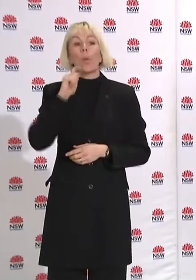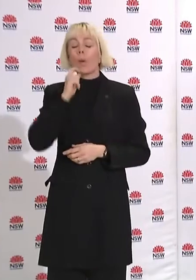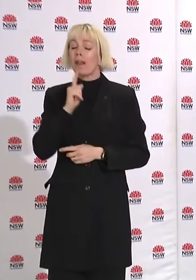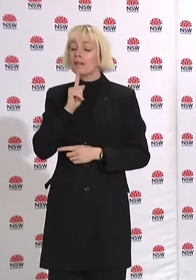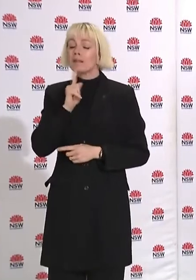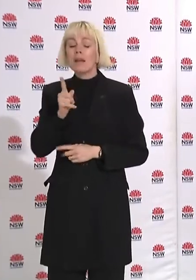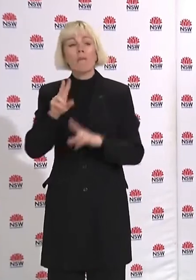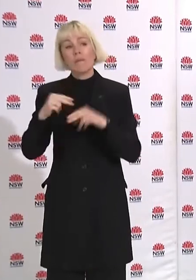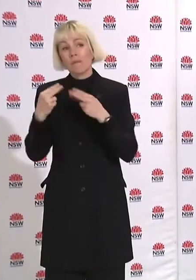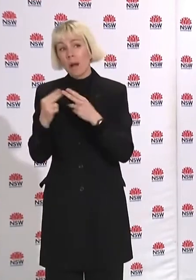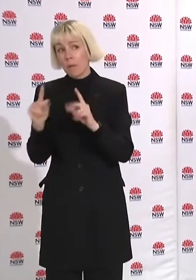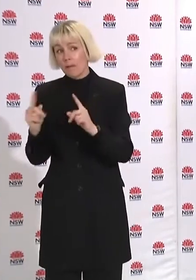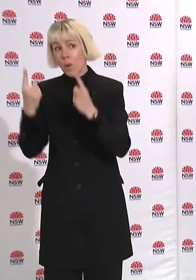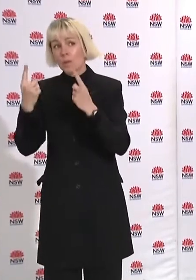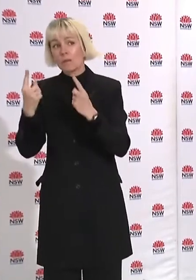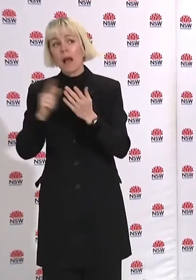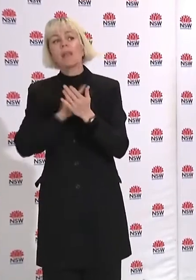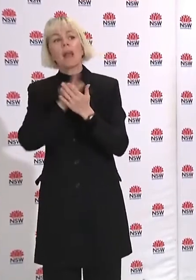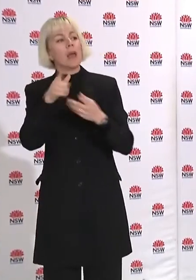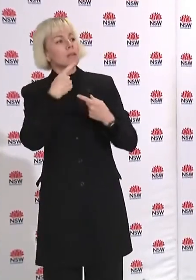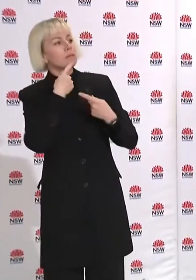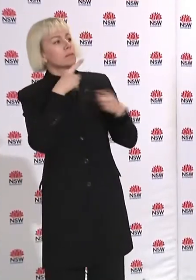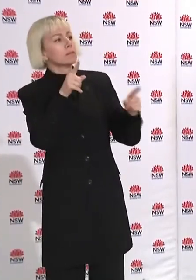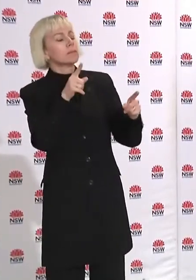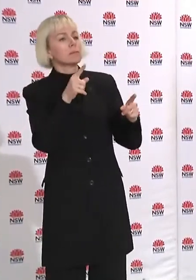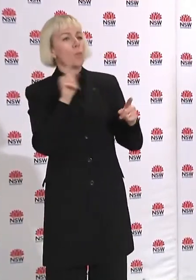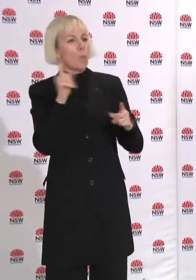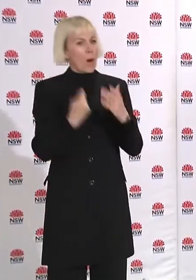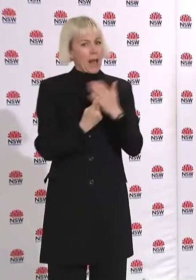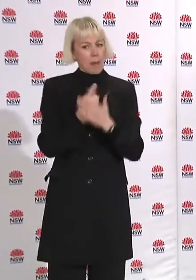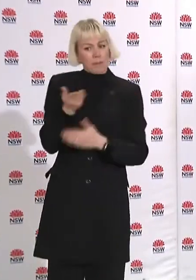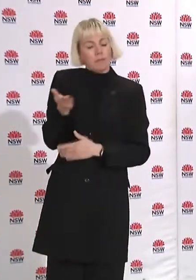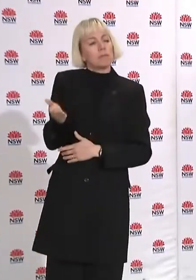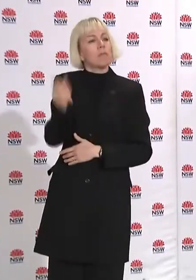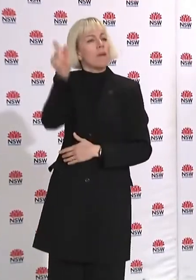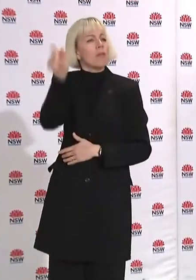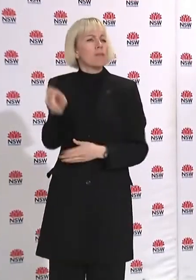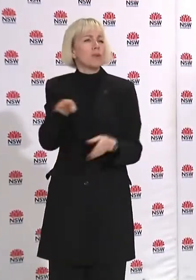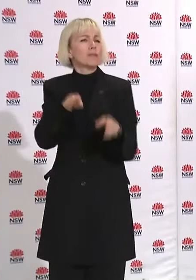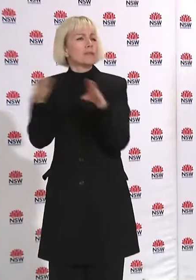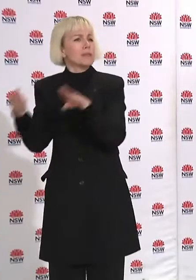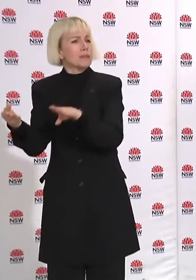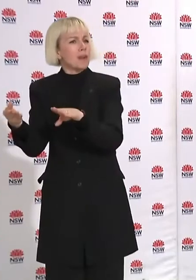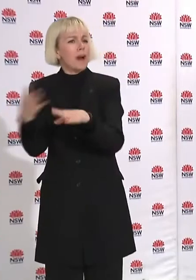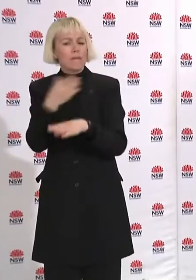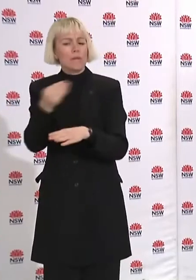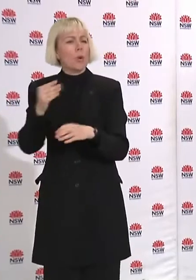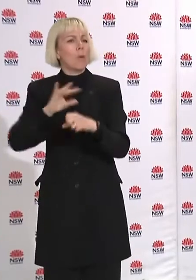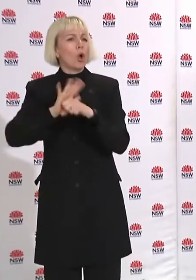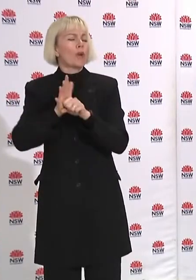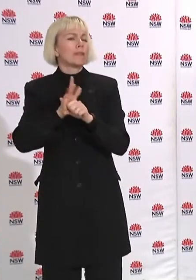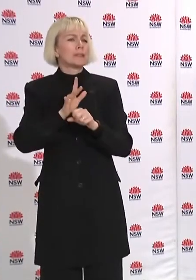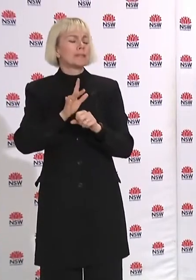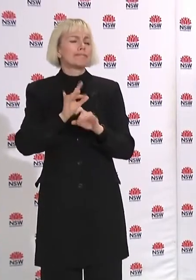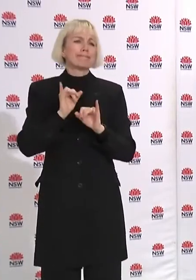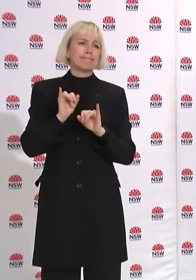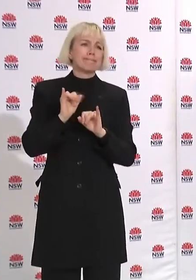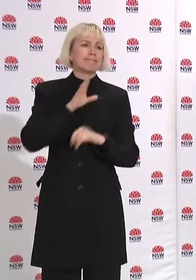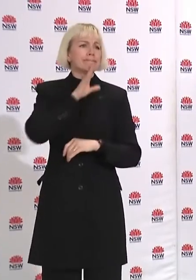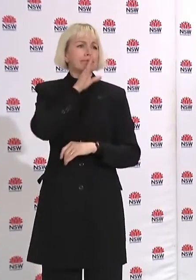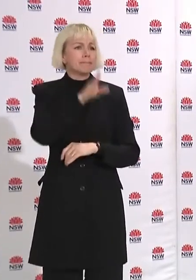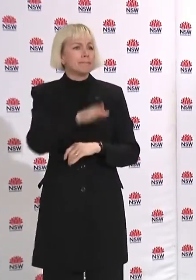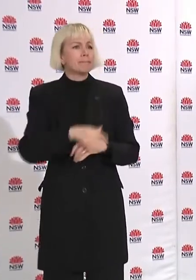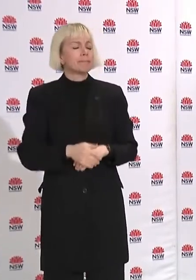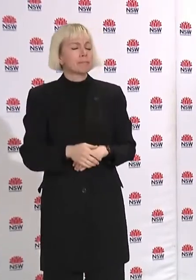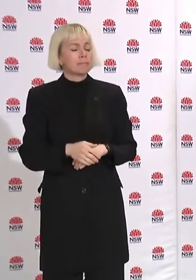But I just want to foreshadow that unfortunately we're going to see more of this as the case numbers increase. But what is the key to